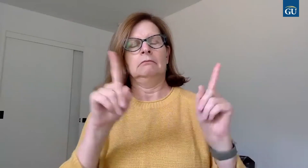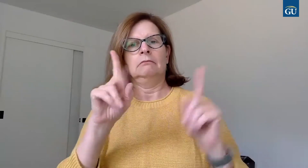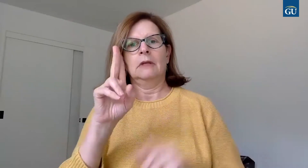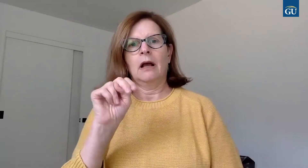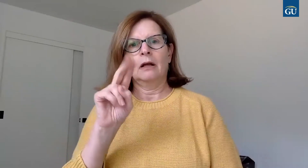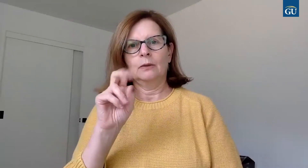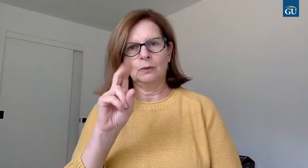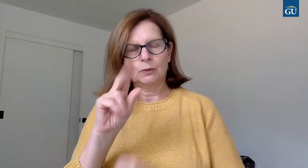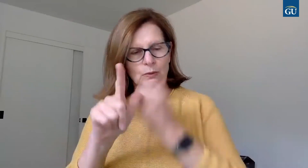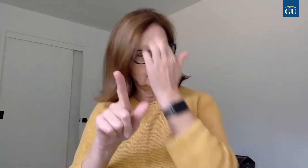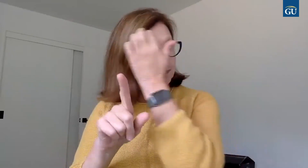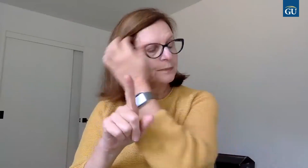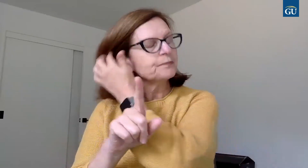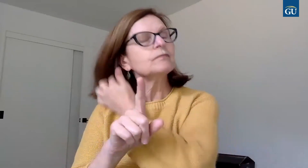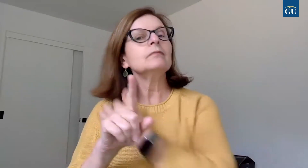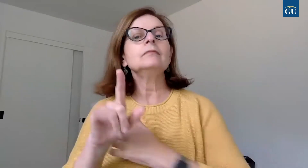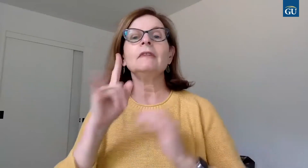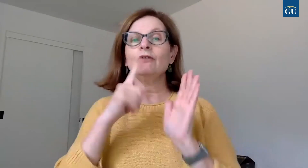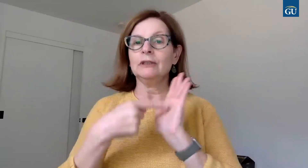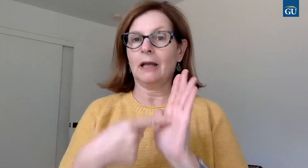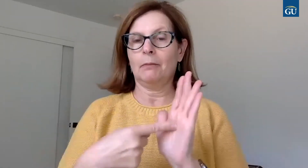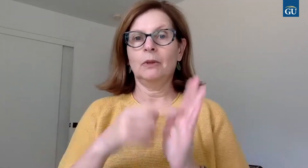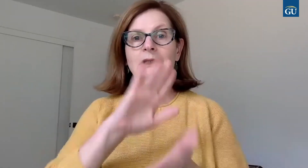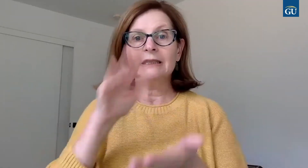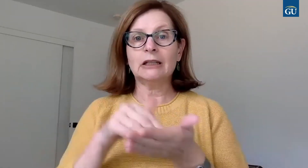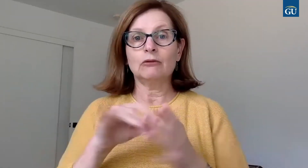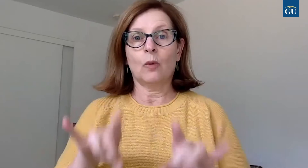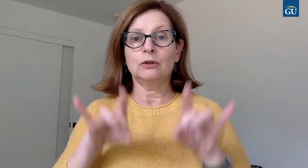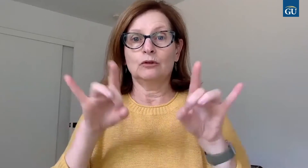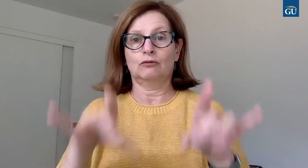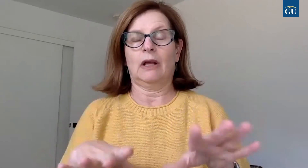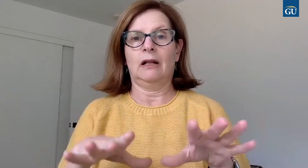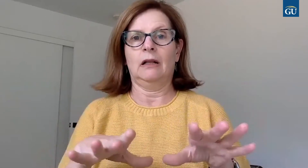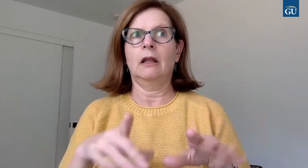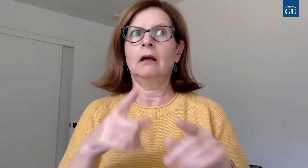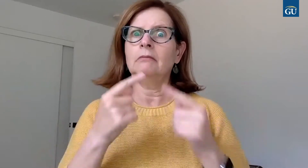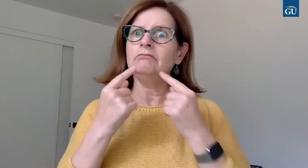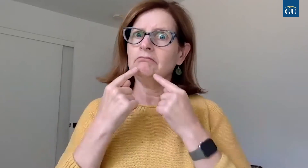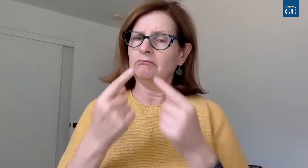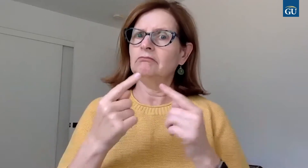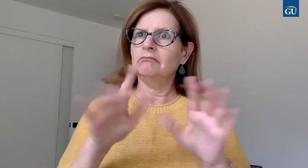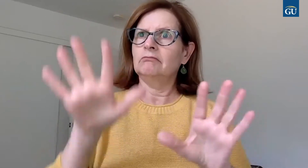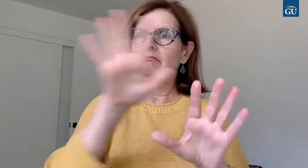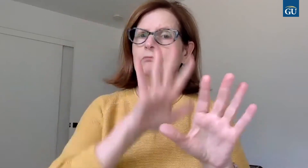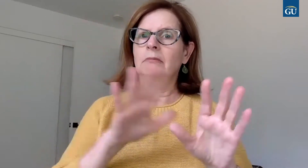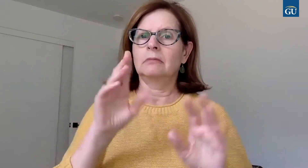It was unusual. For instance, in Central Australia, the